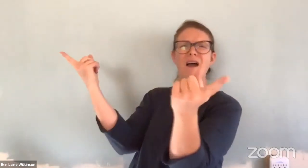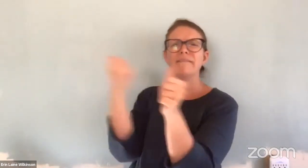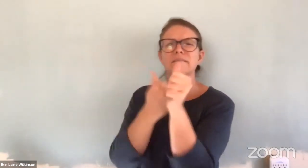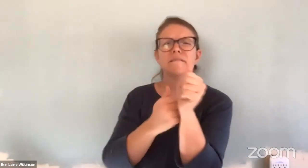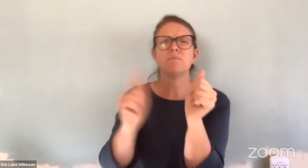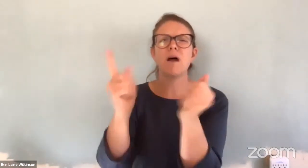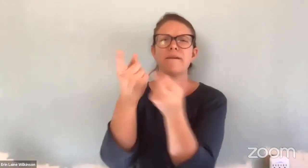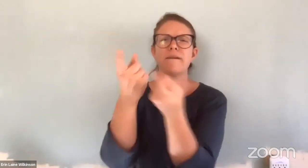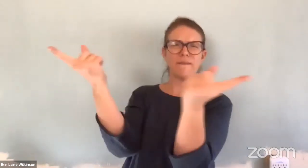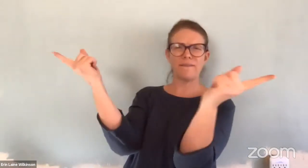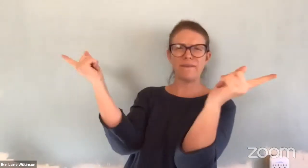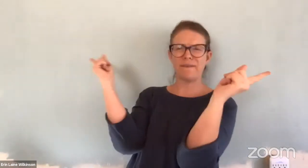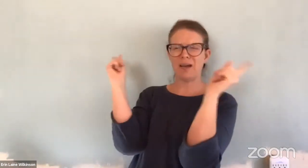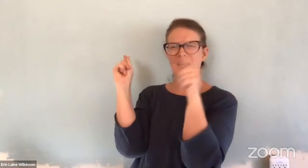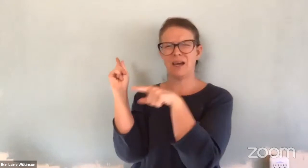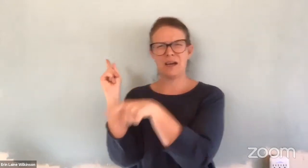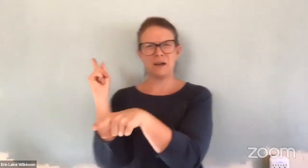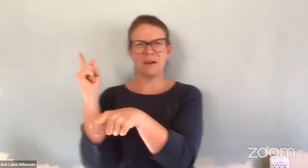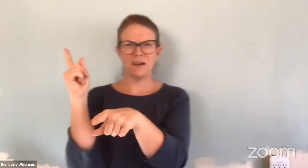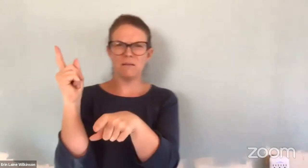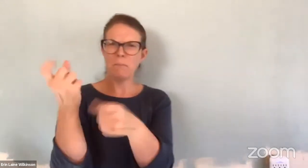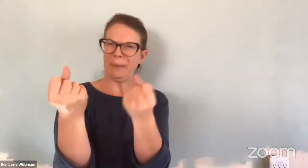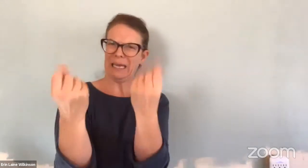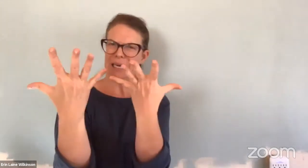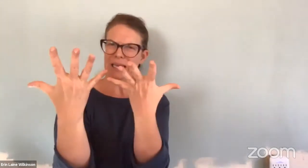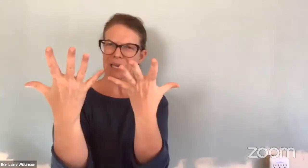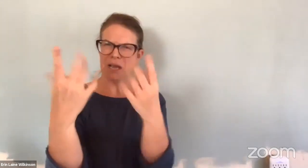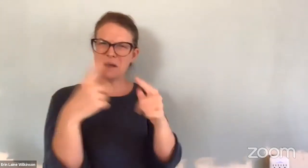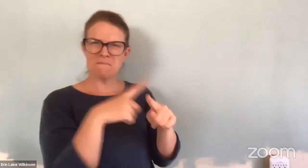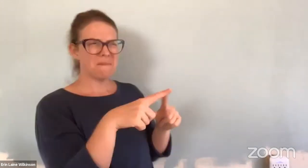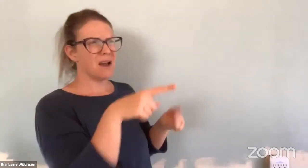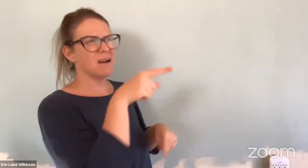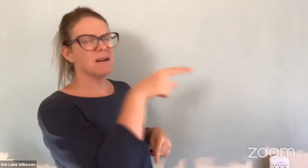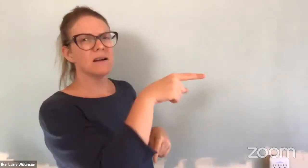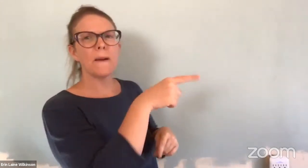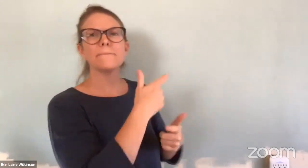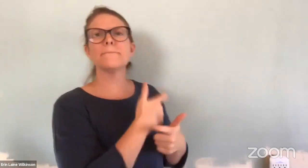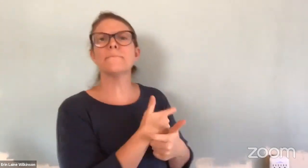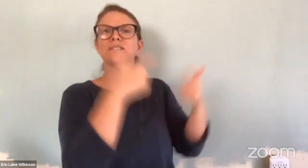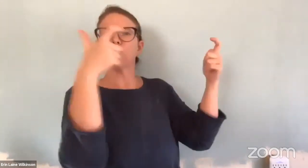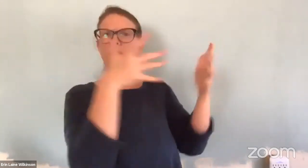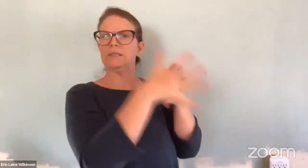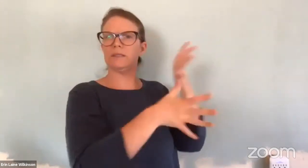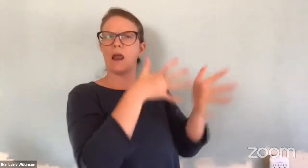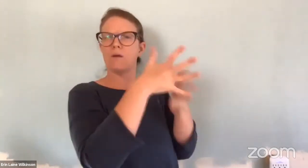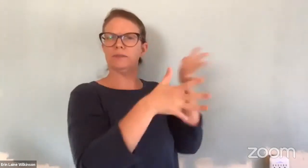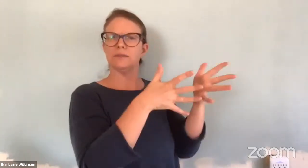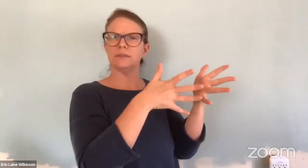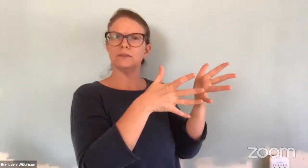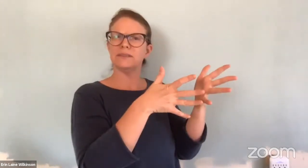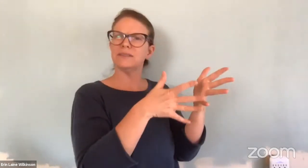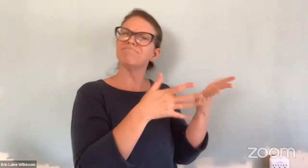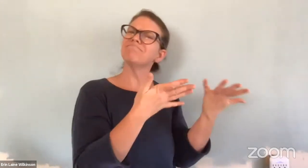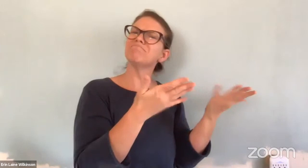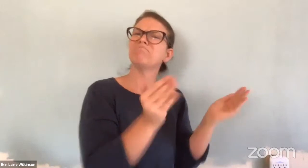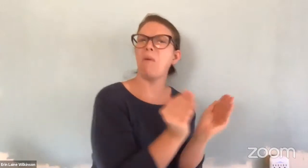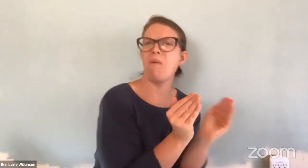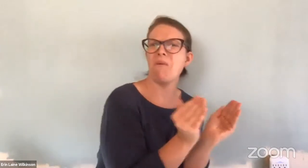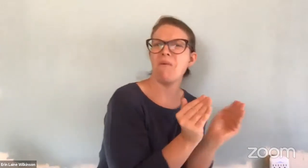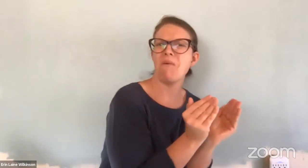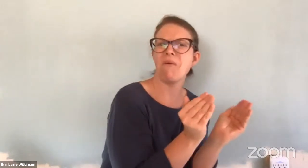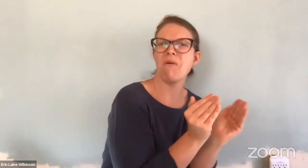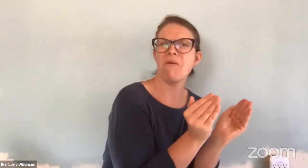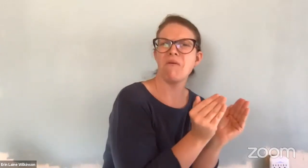many of them have been in place for quite a long time, and they are in place all over the world. But if we think about majority